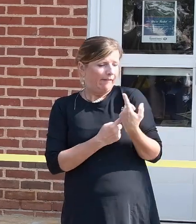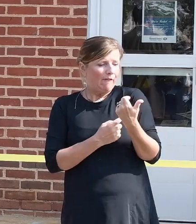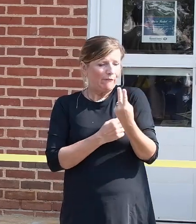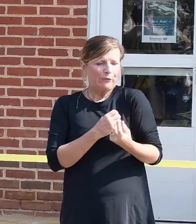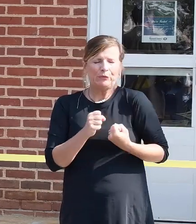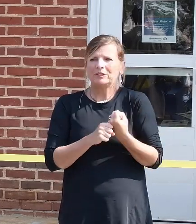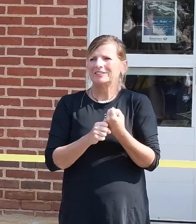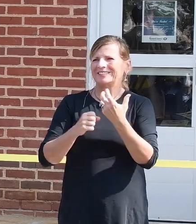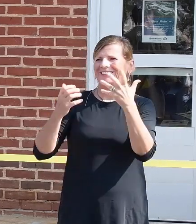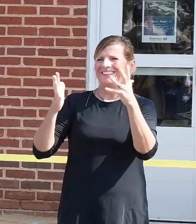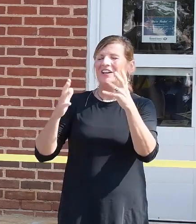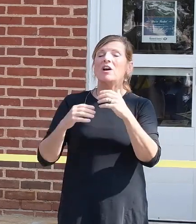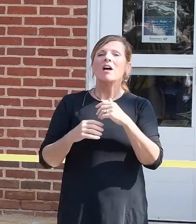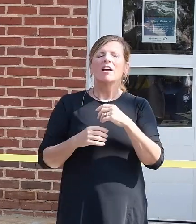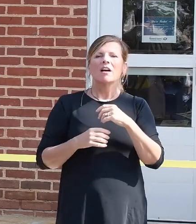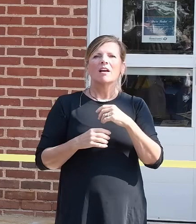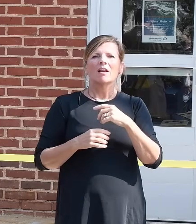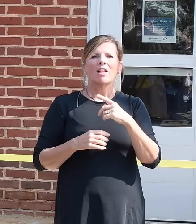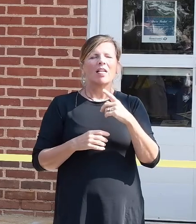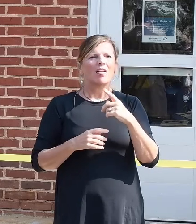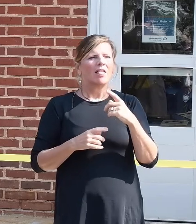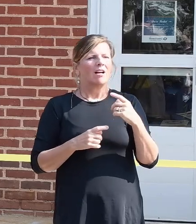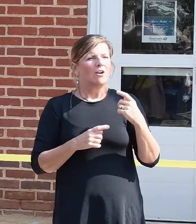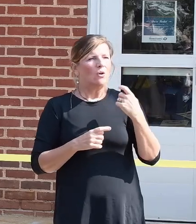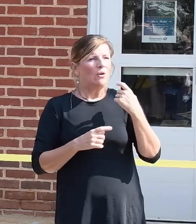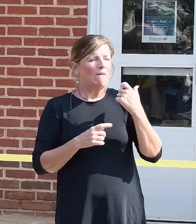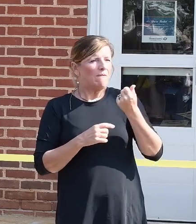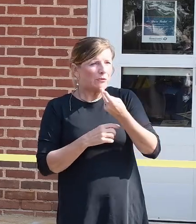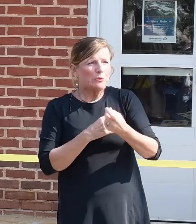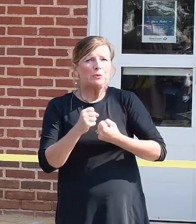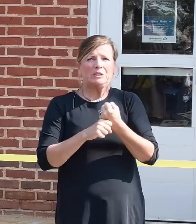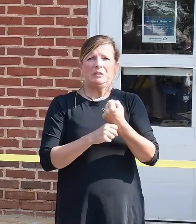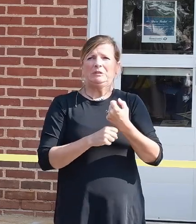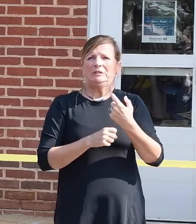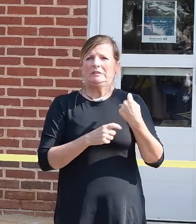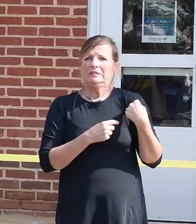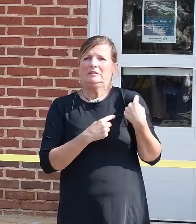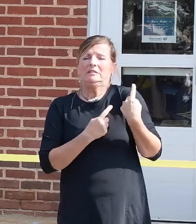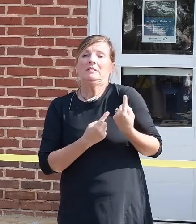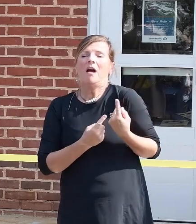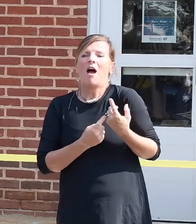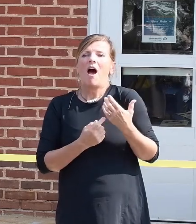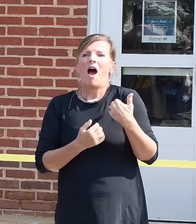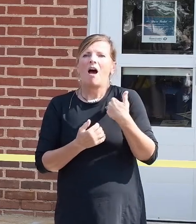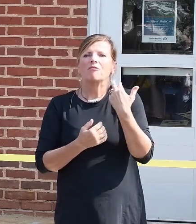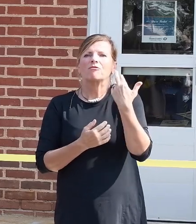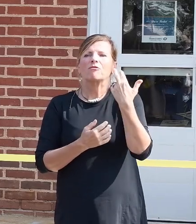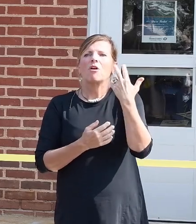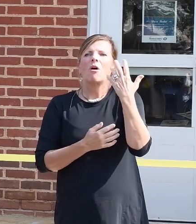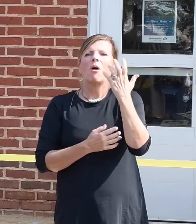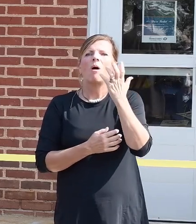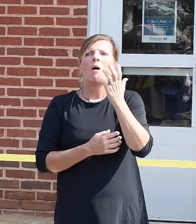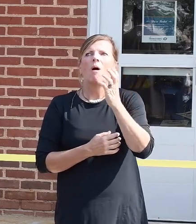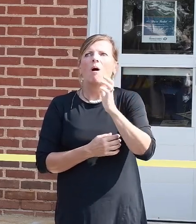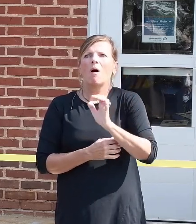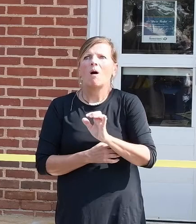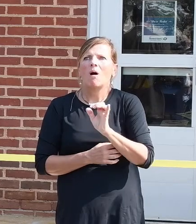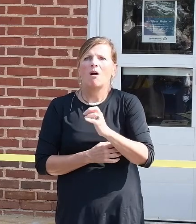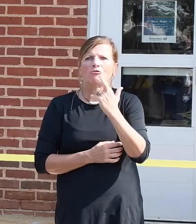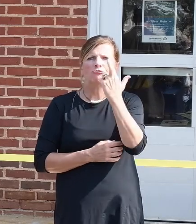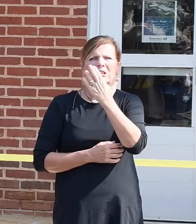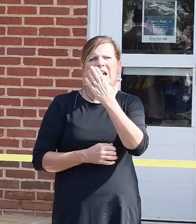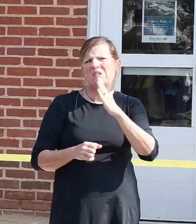had occasion to lift that up and to realize its full